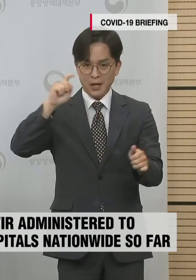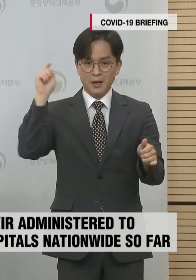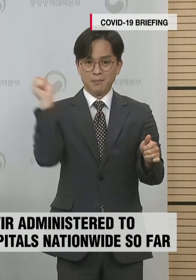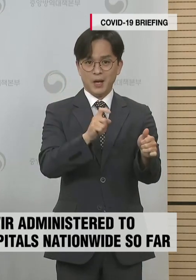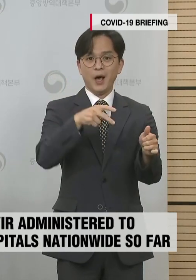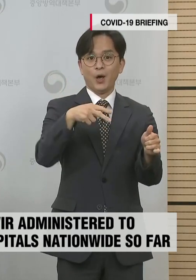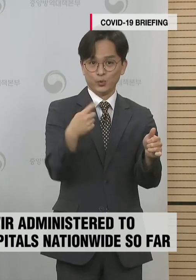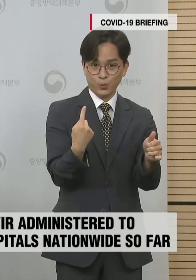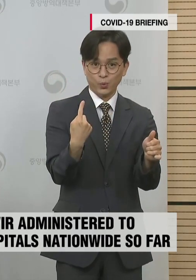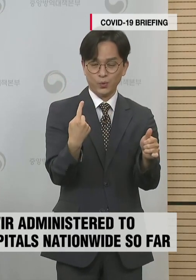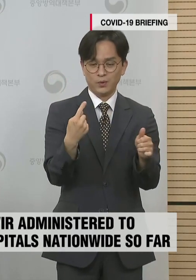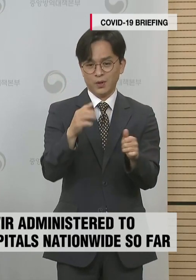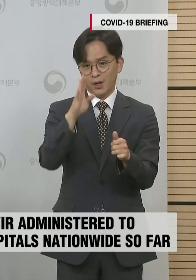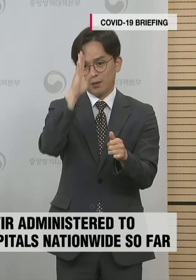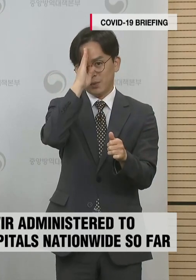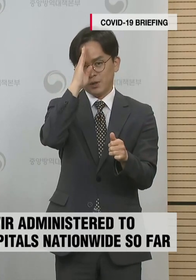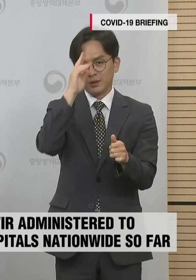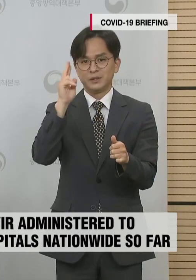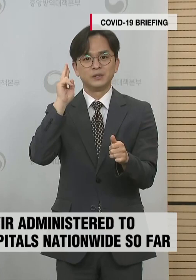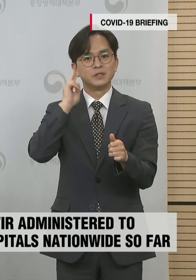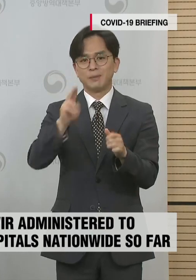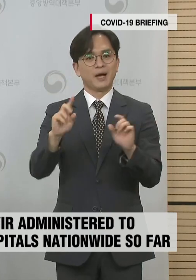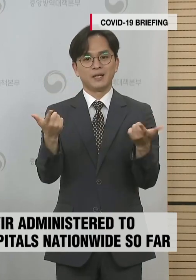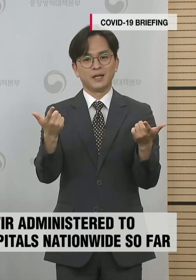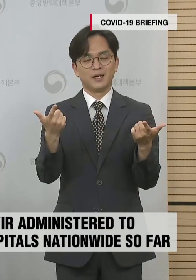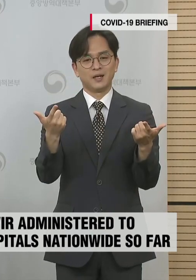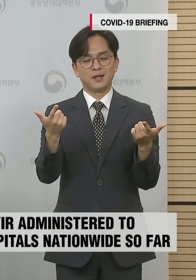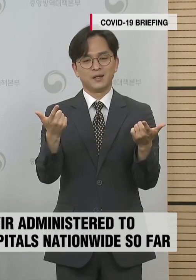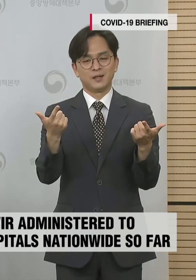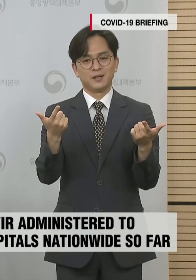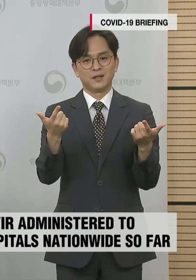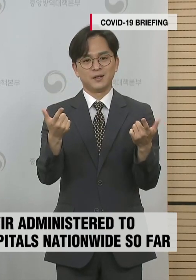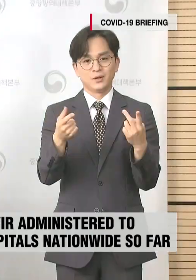possibility of such breakthrough cases. And compared to the